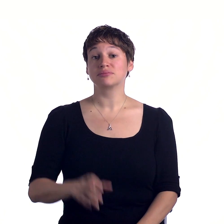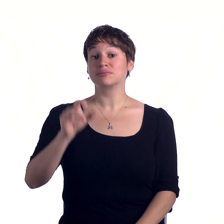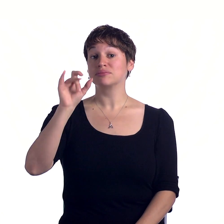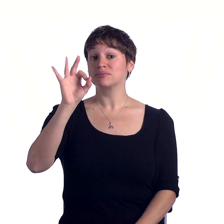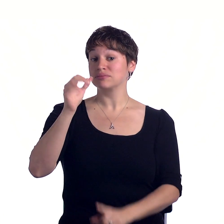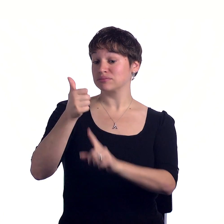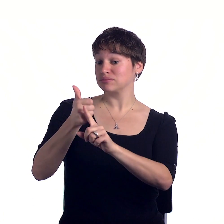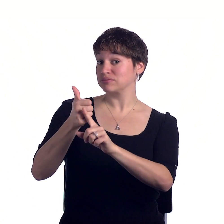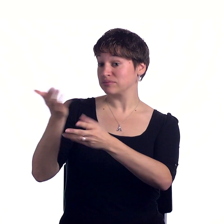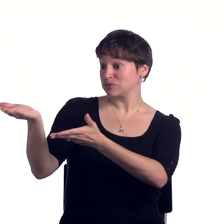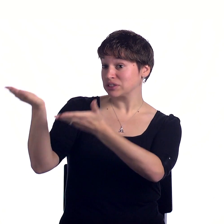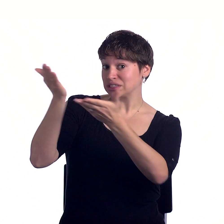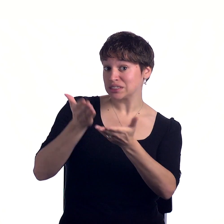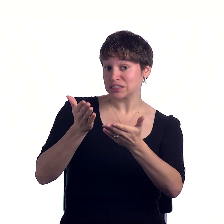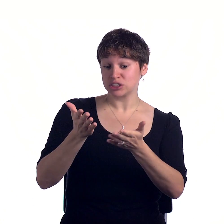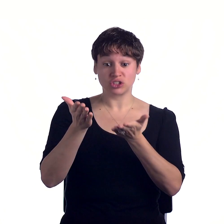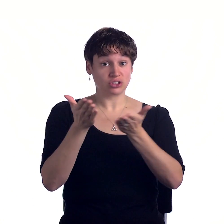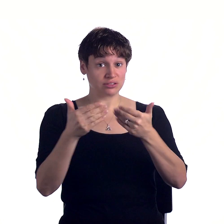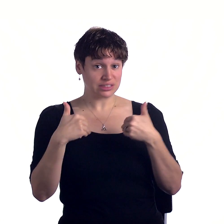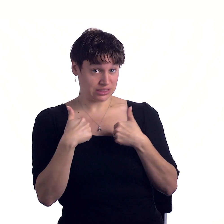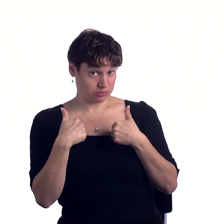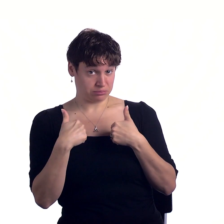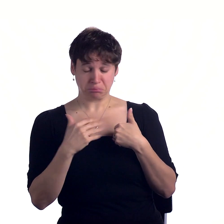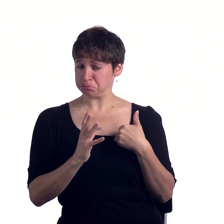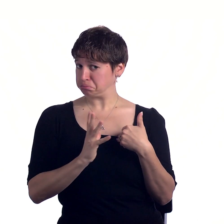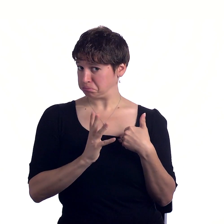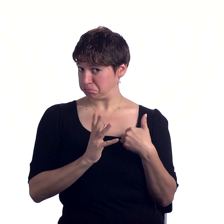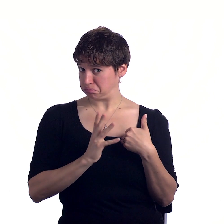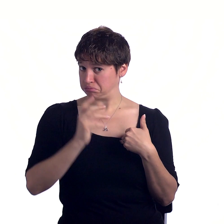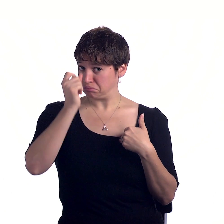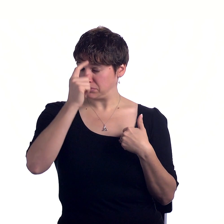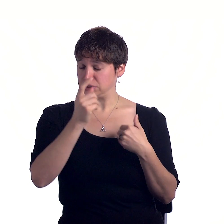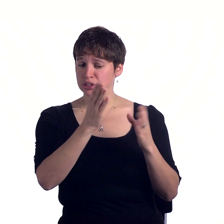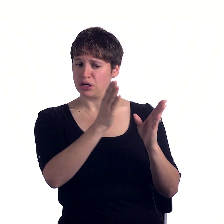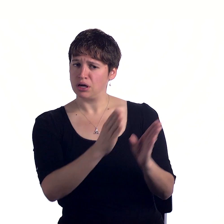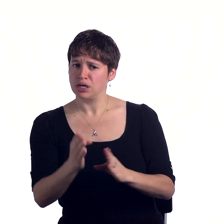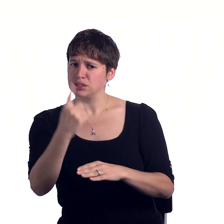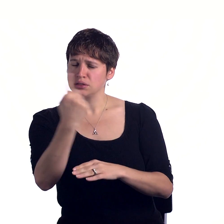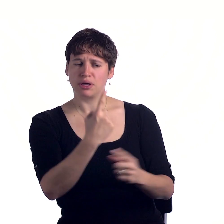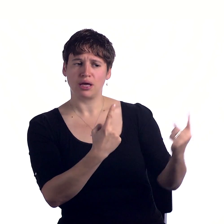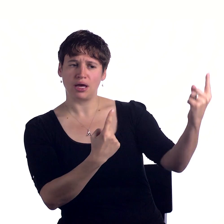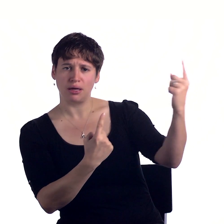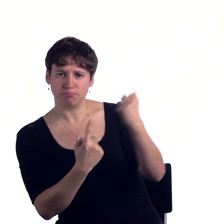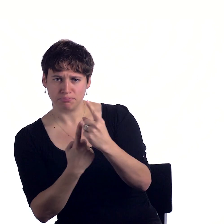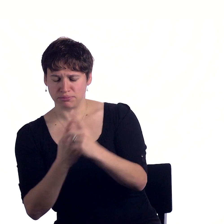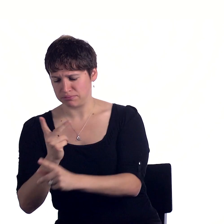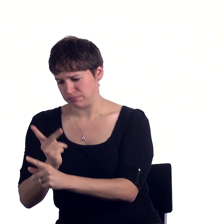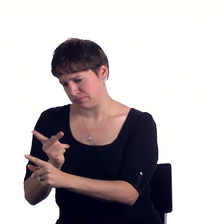Make sure someone can take care of any service animal brought to the hospital.